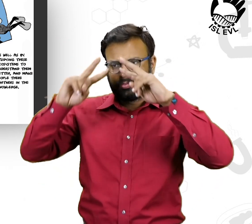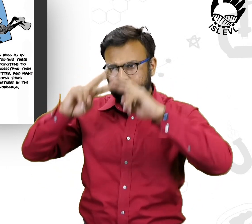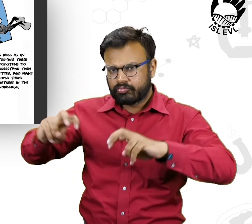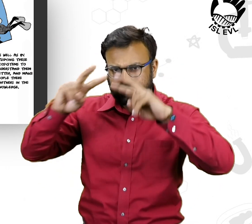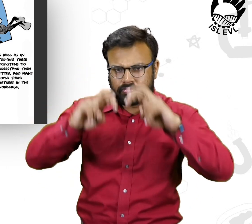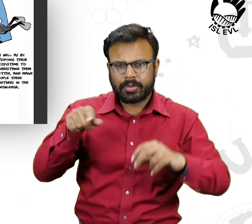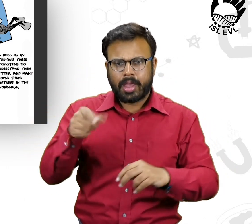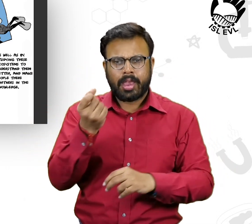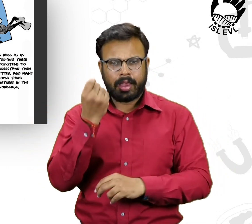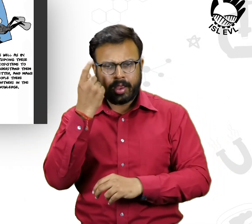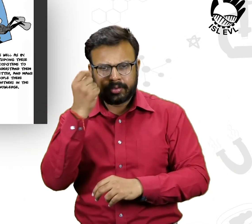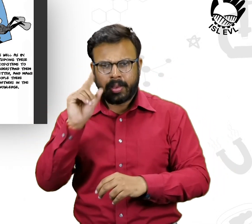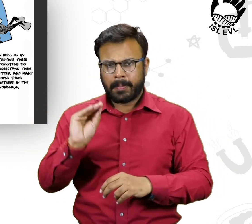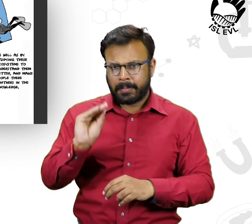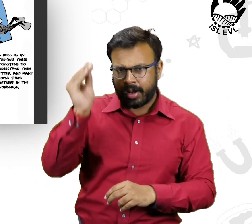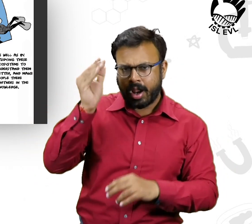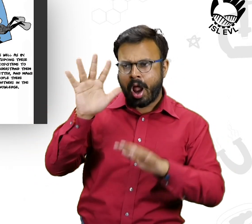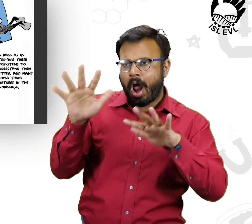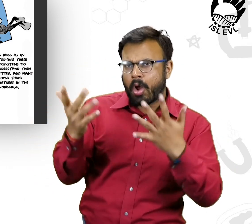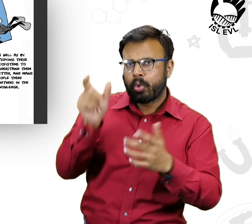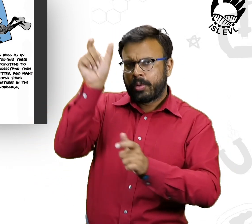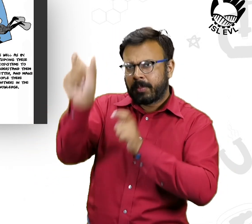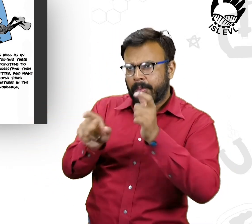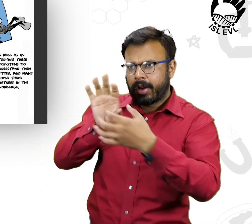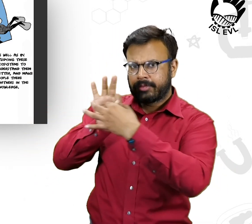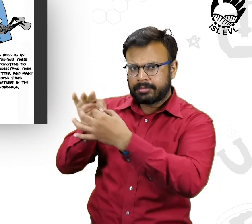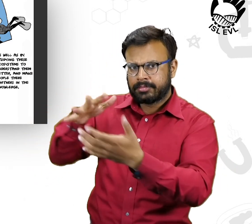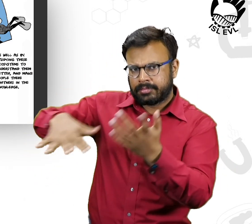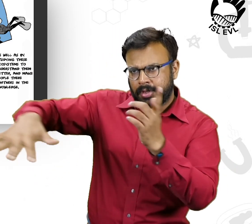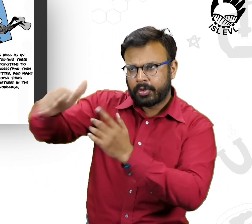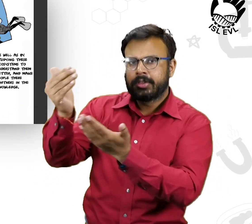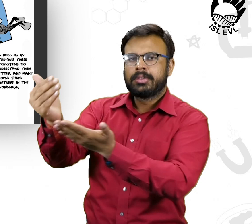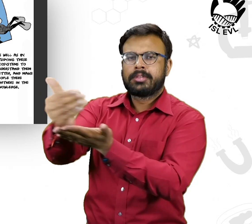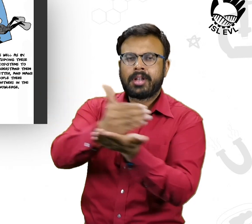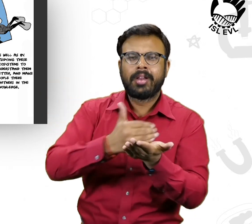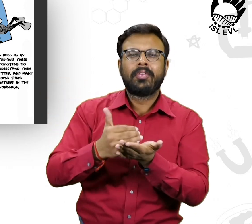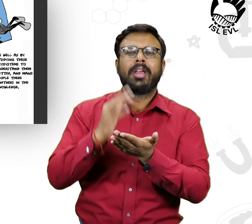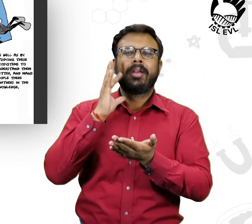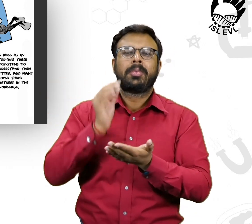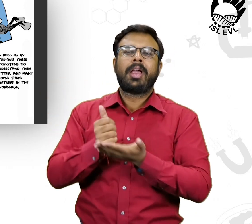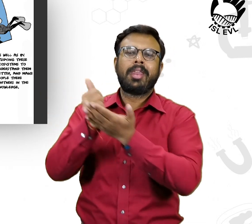and make people their partners in the knowledge.